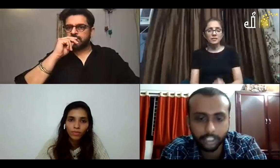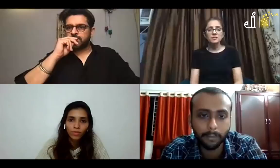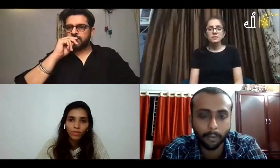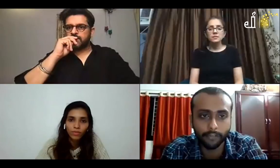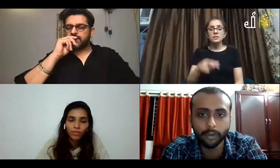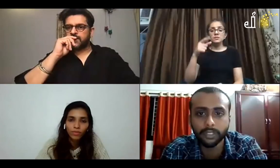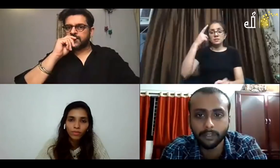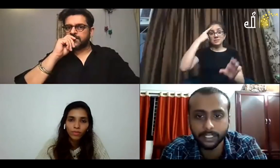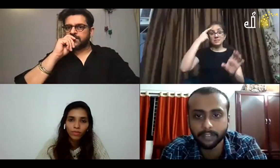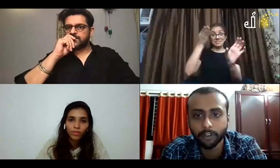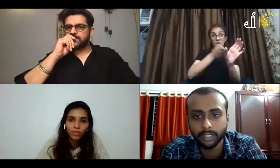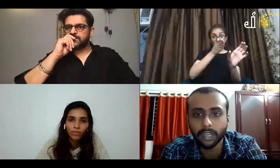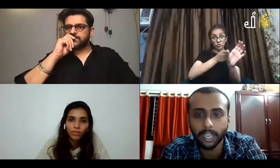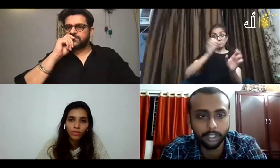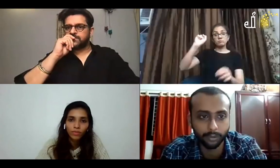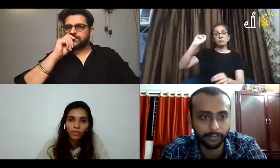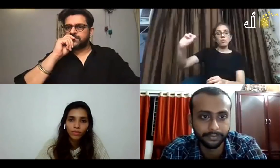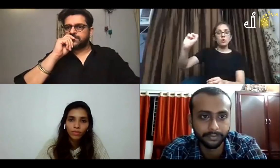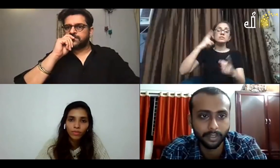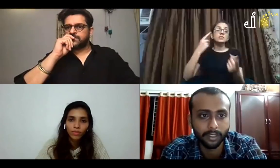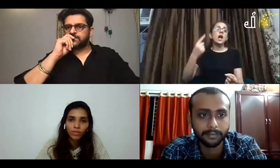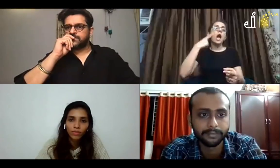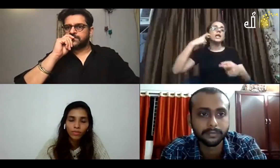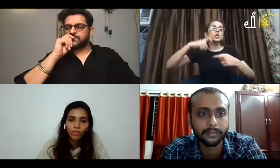Yeah. psychological point of view, he will check for the IQ.